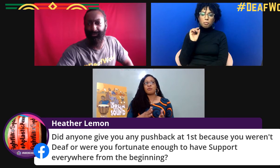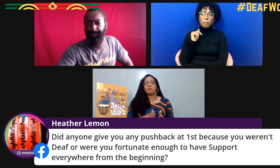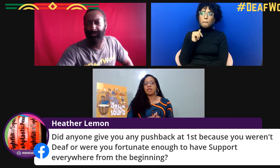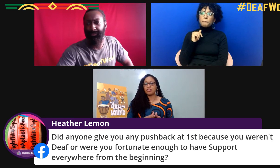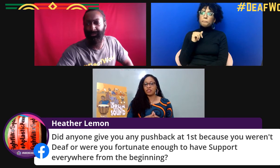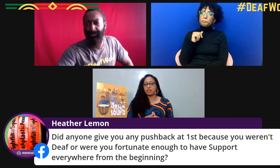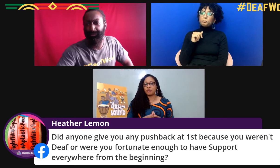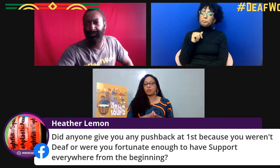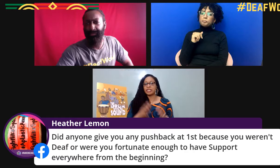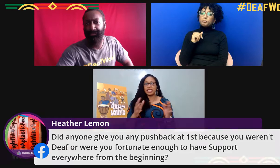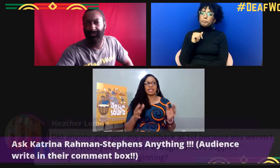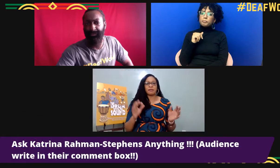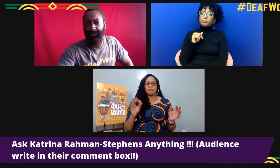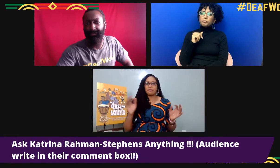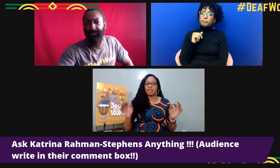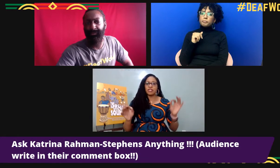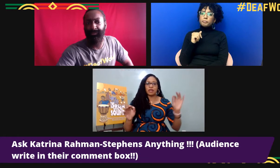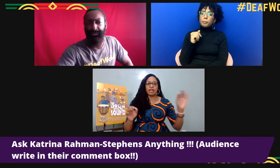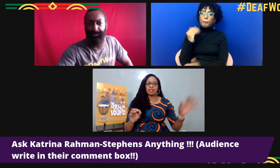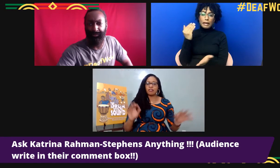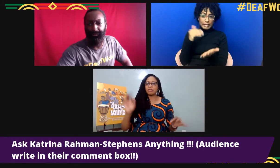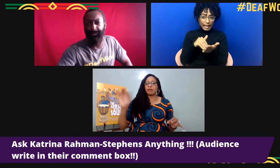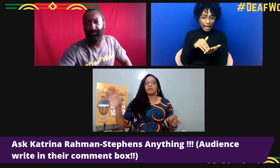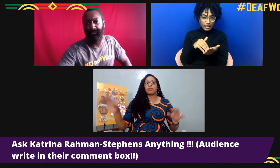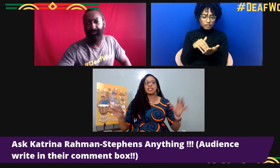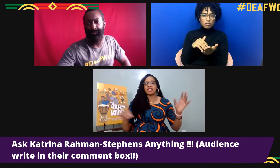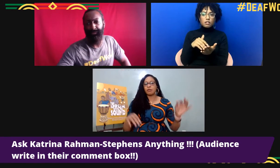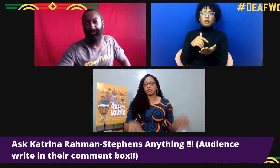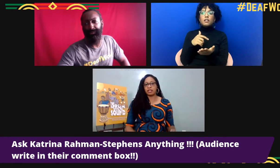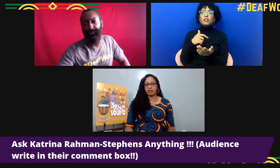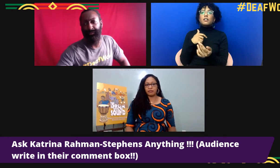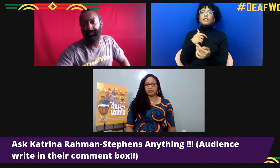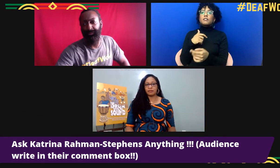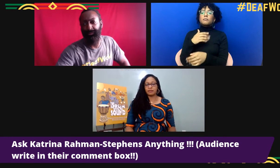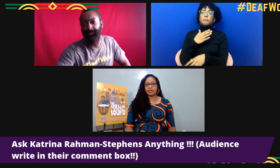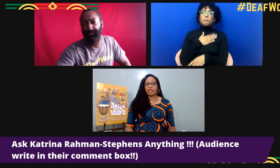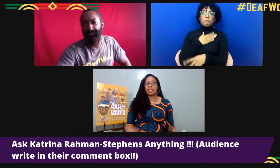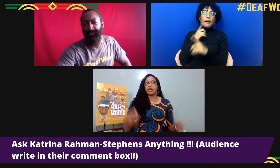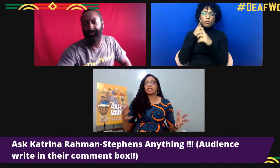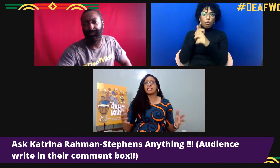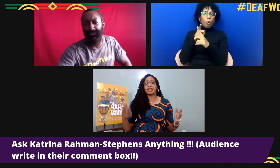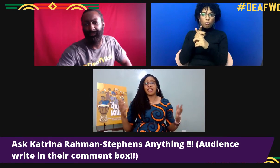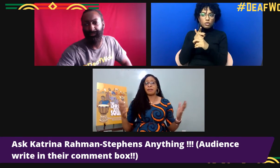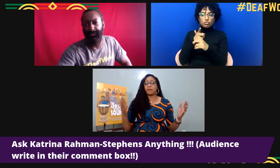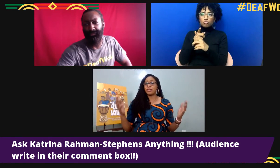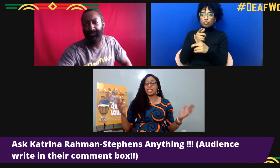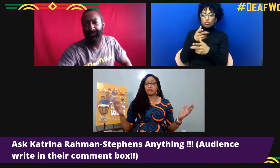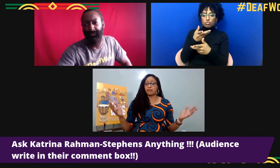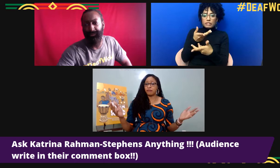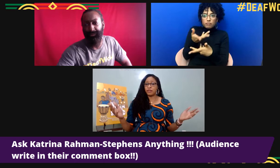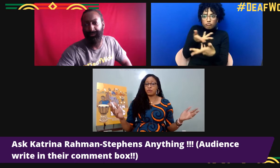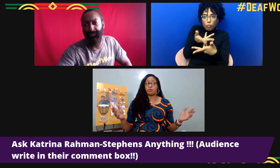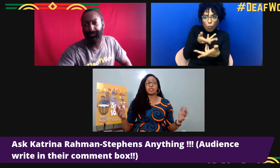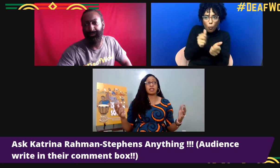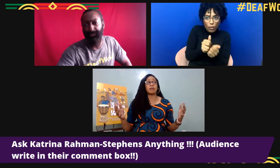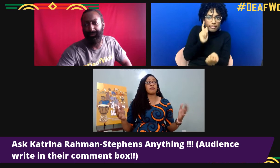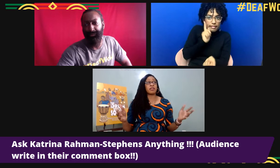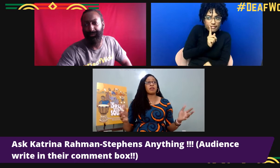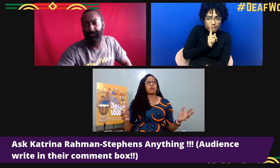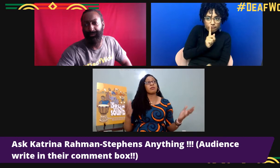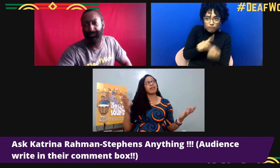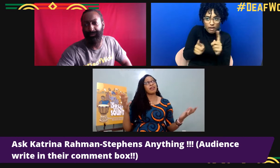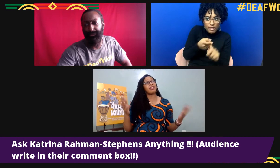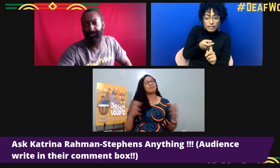to make sure was, again, make sure I talked to my friends that were deaf. And honestly, a lot of my friends have different views.